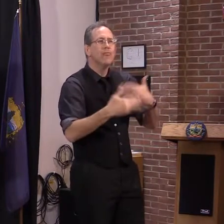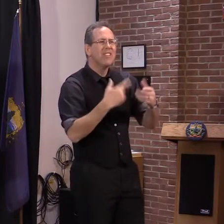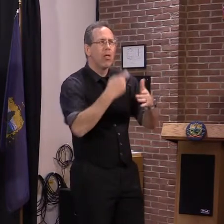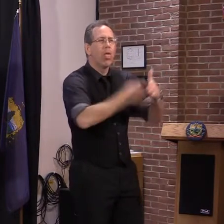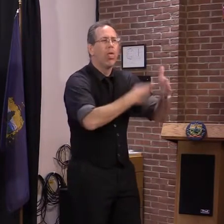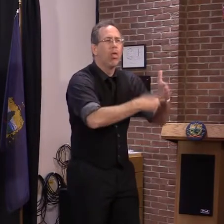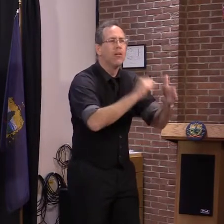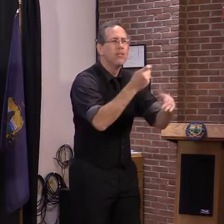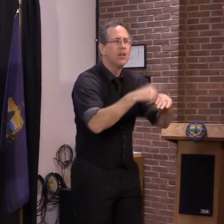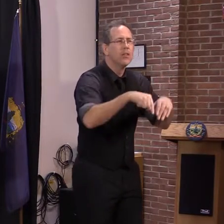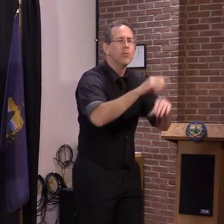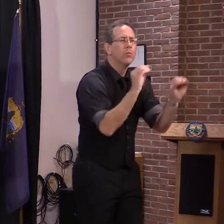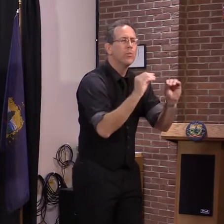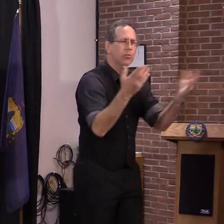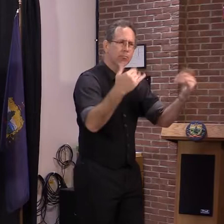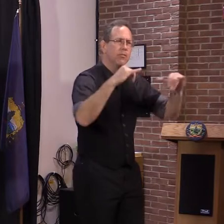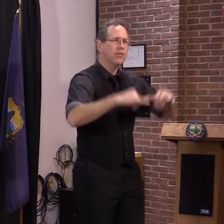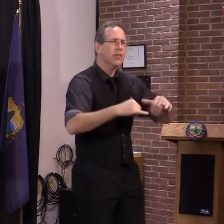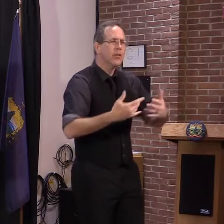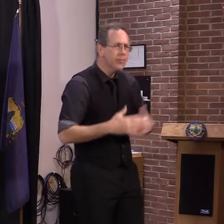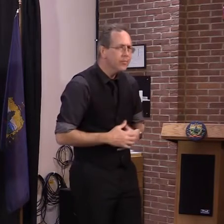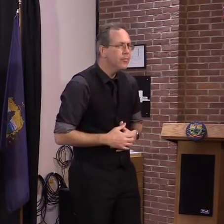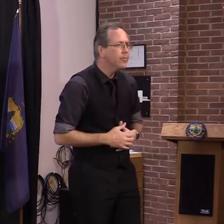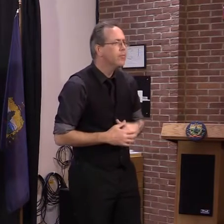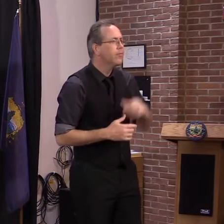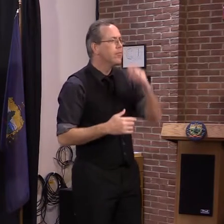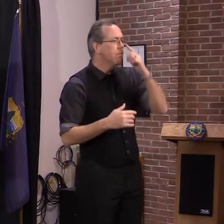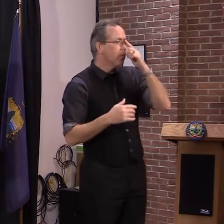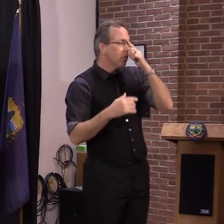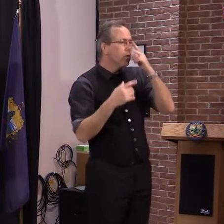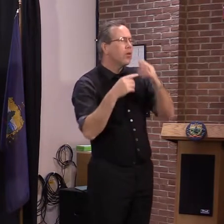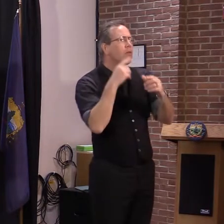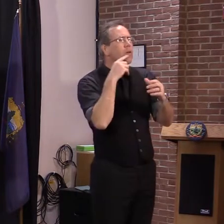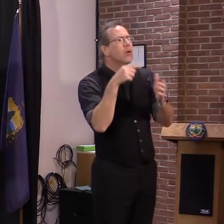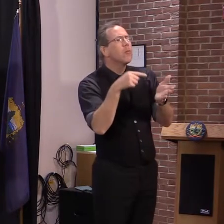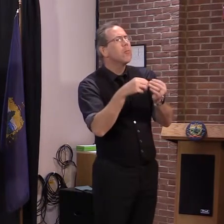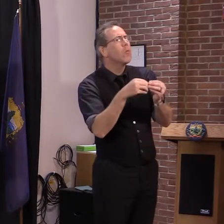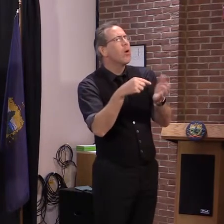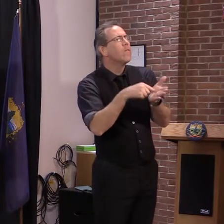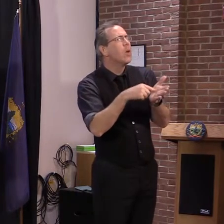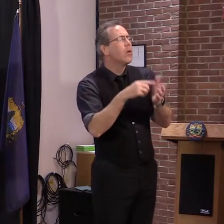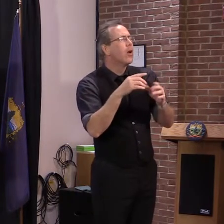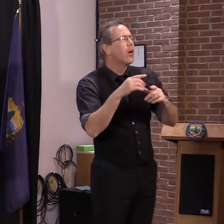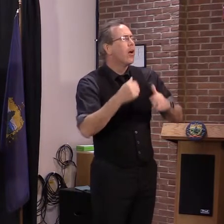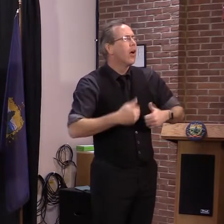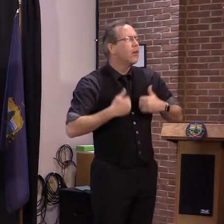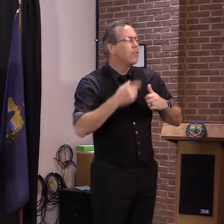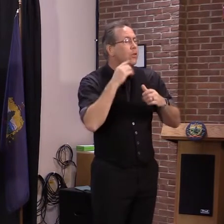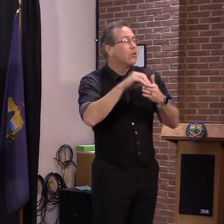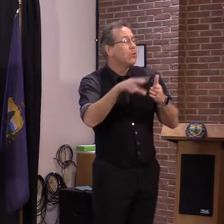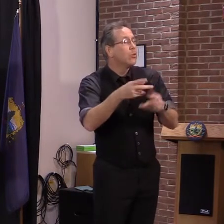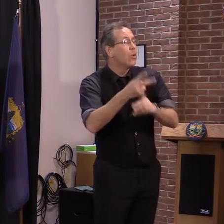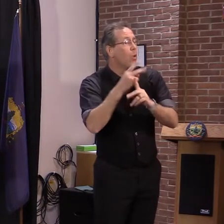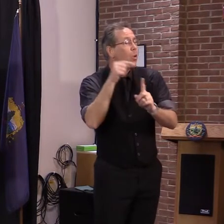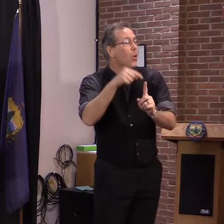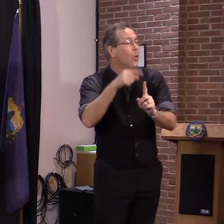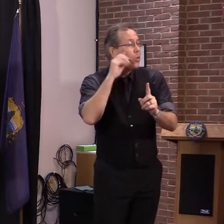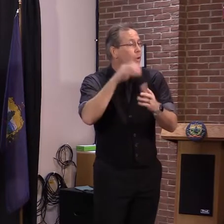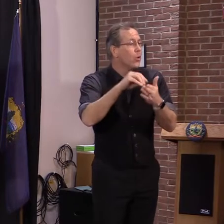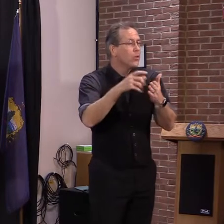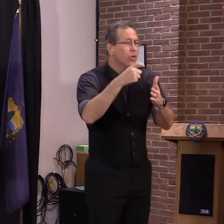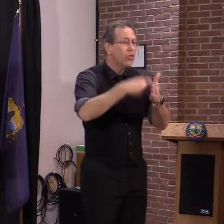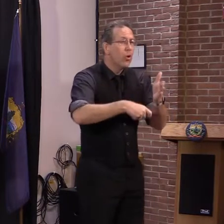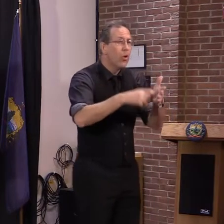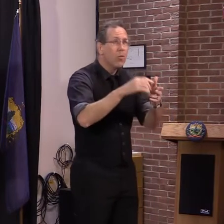both young workers and middle-income families by allowing all Vermonters to deduct all student loan interest on their state taxes. This would